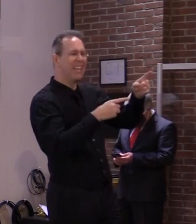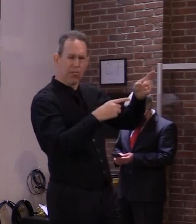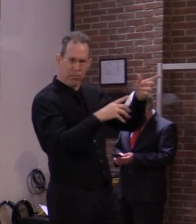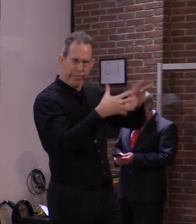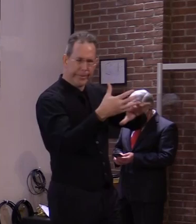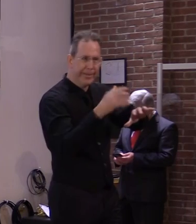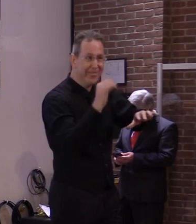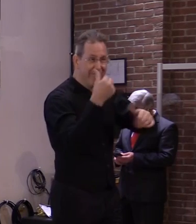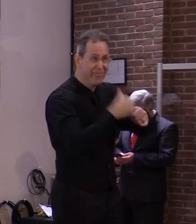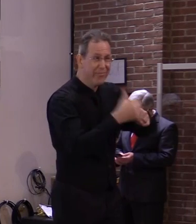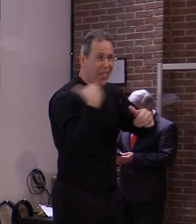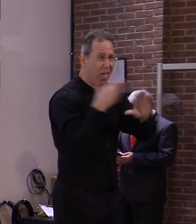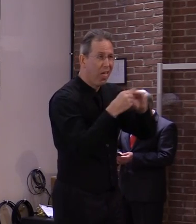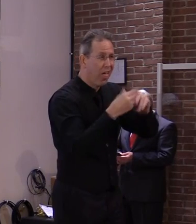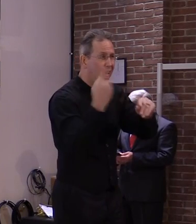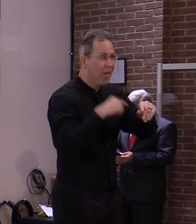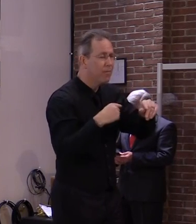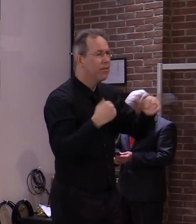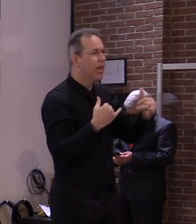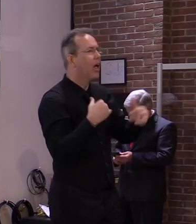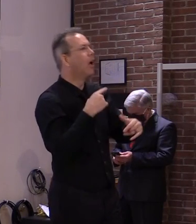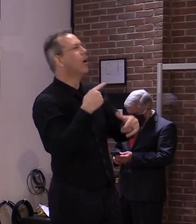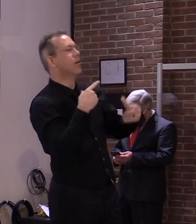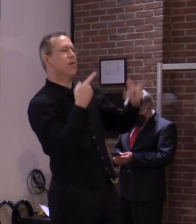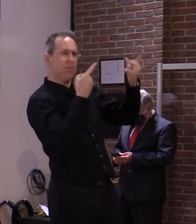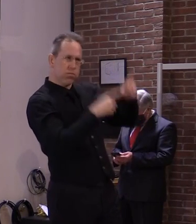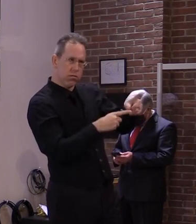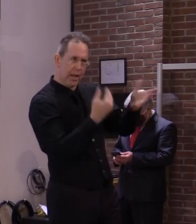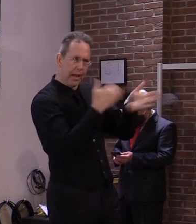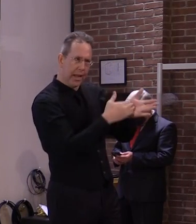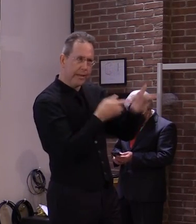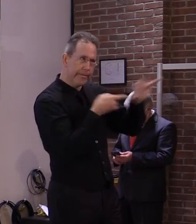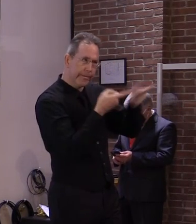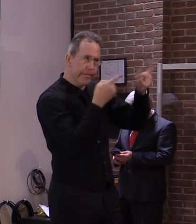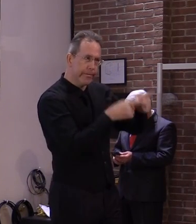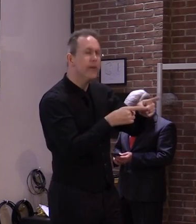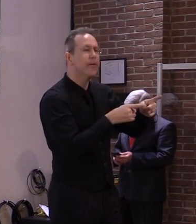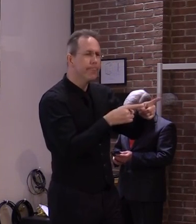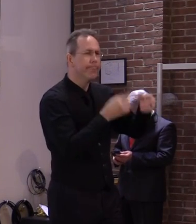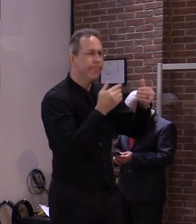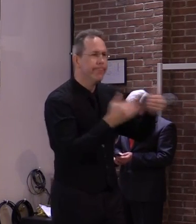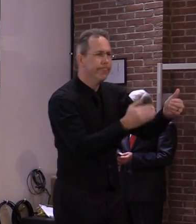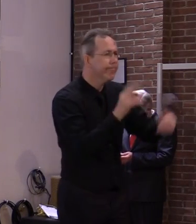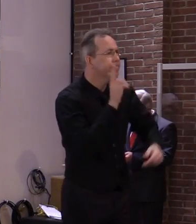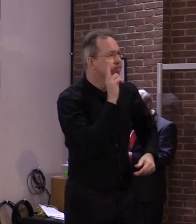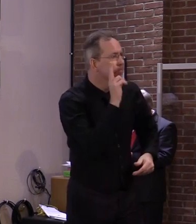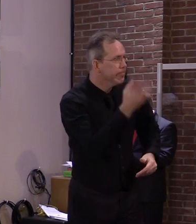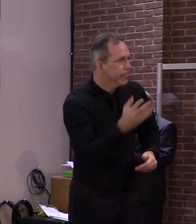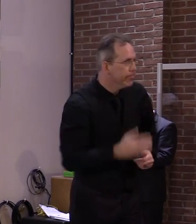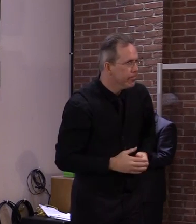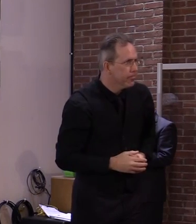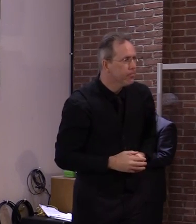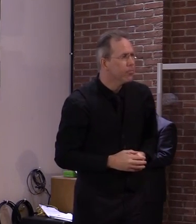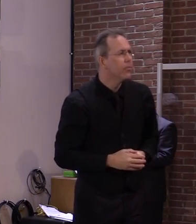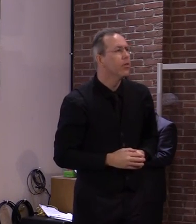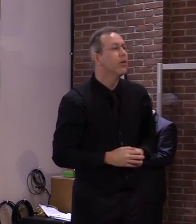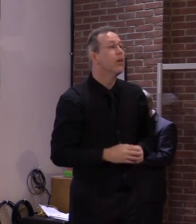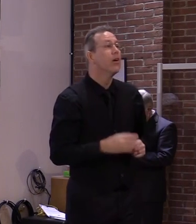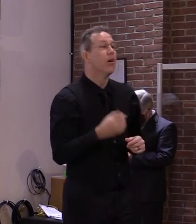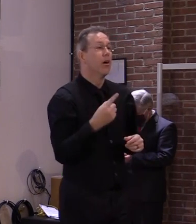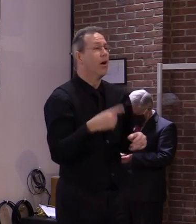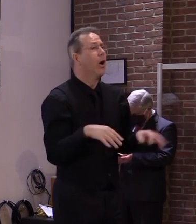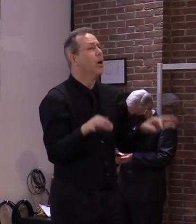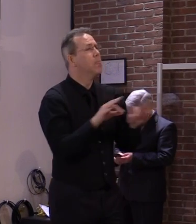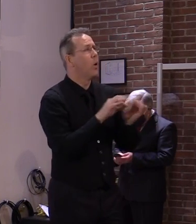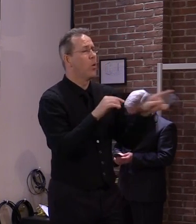more activity on the ground. So this is in need, obviously. We want to make sure that something moves forward in